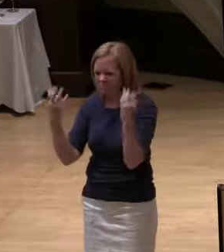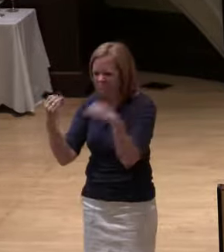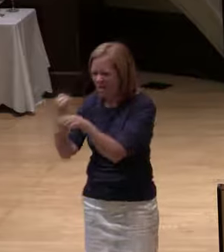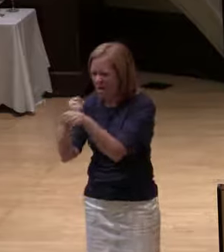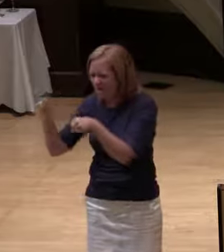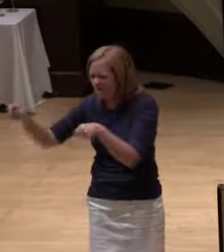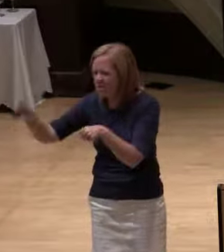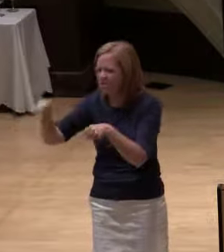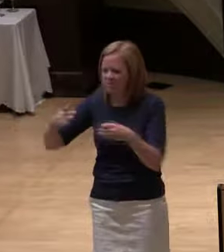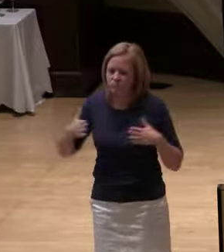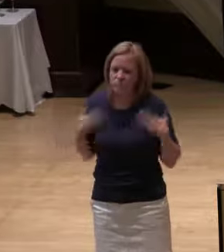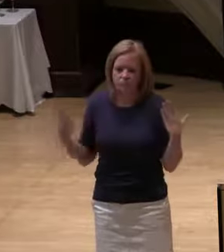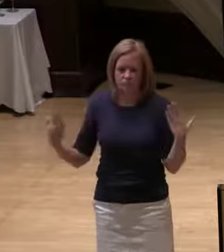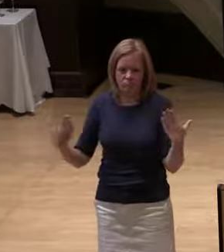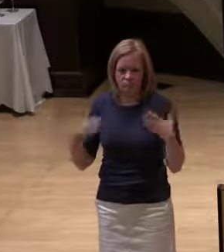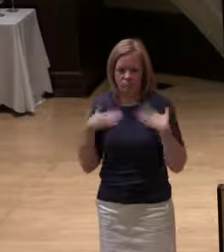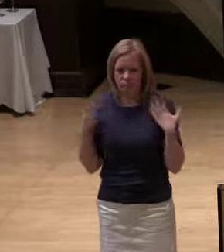be glad.